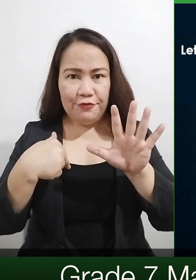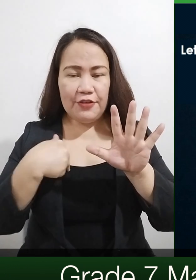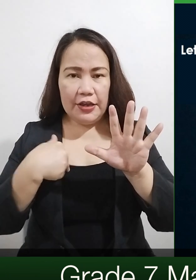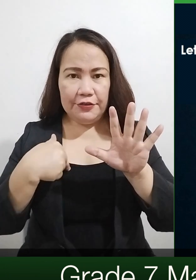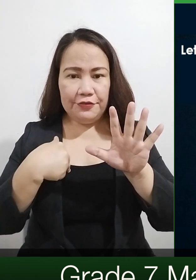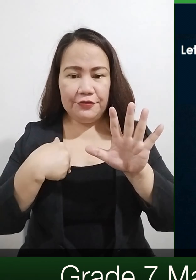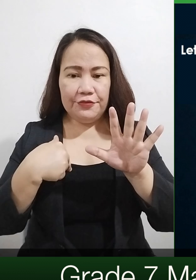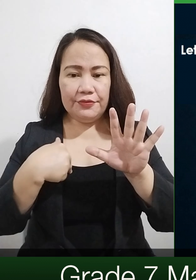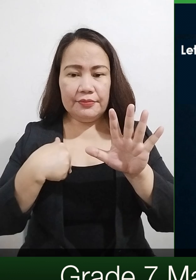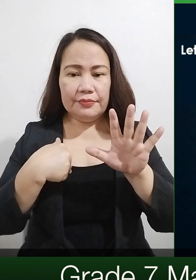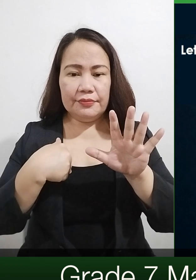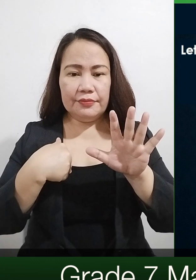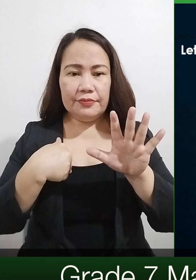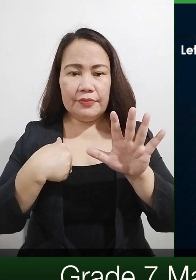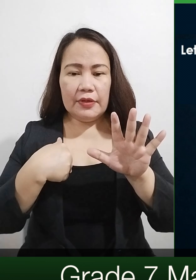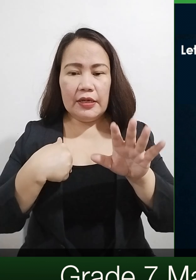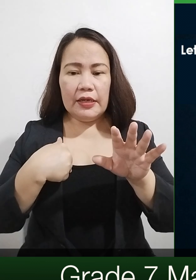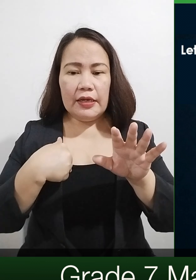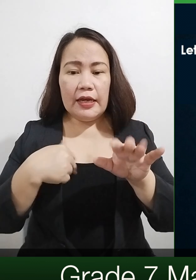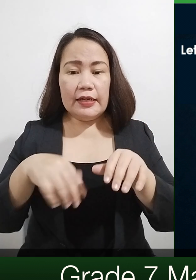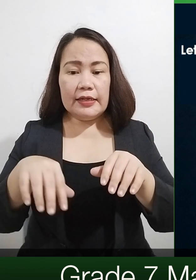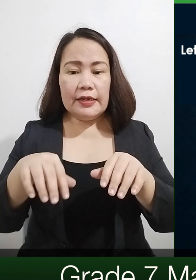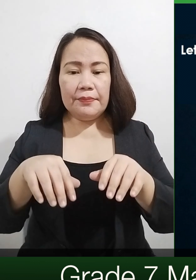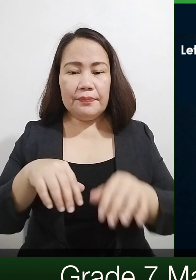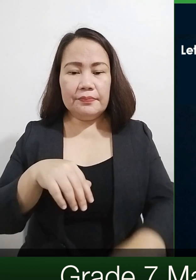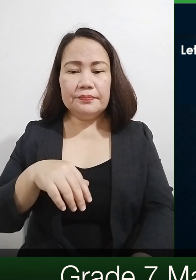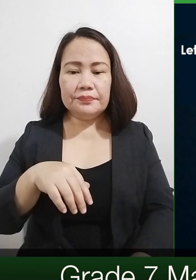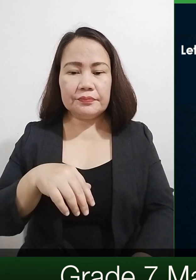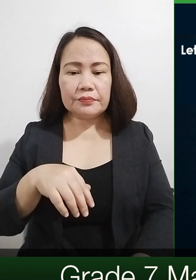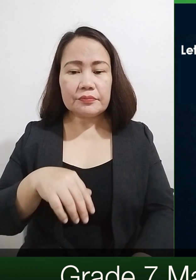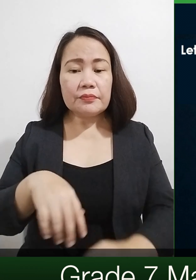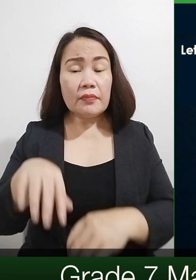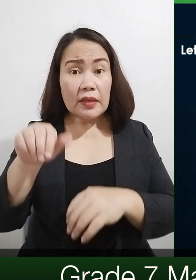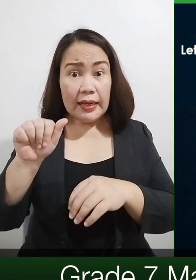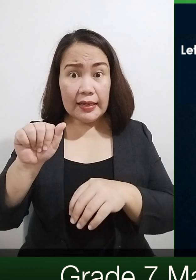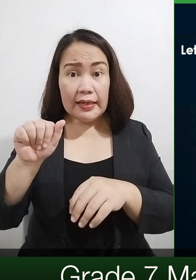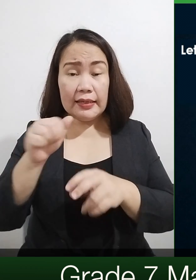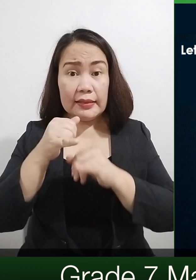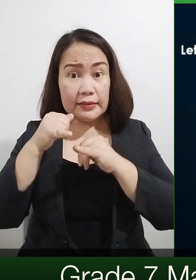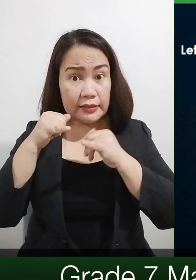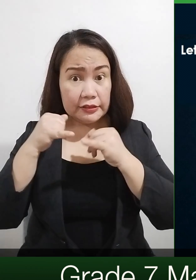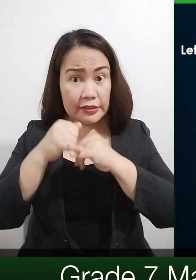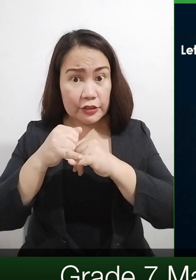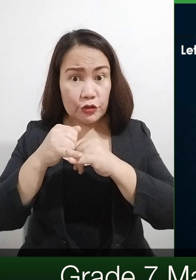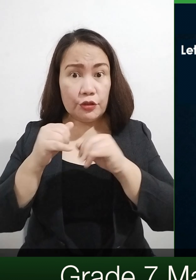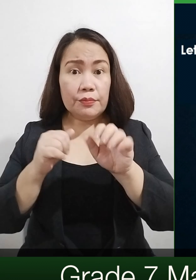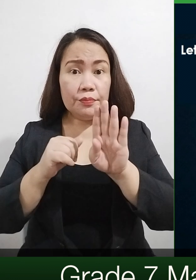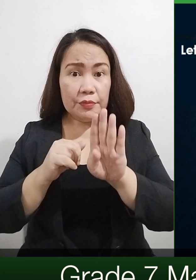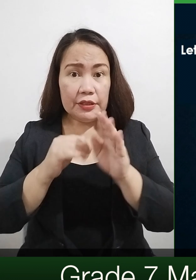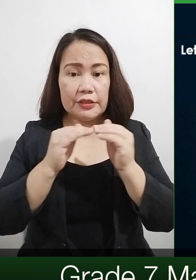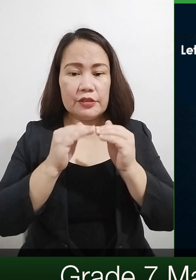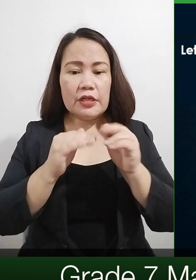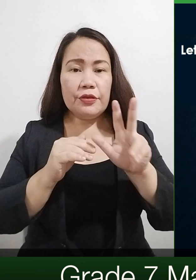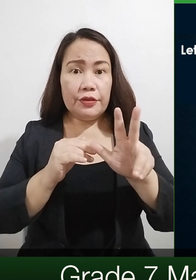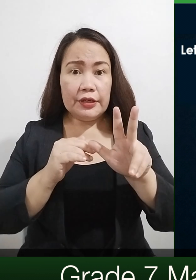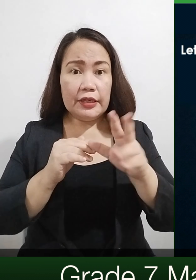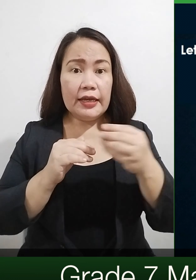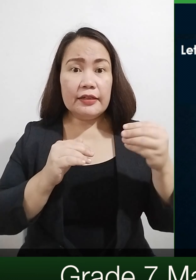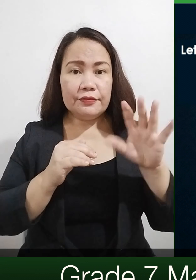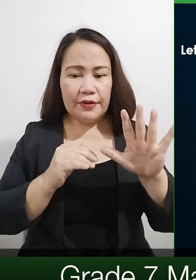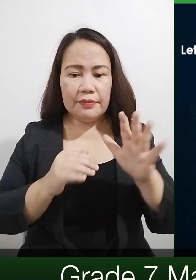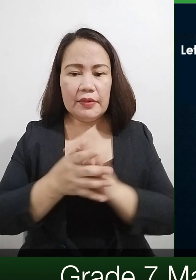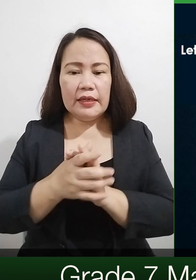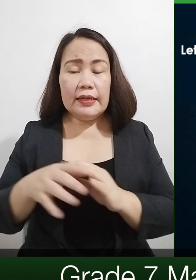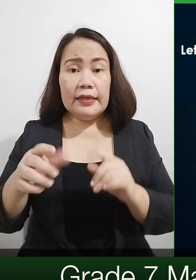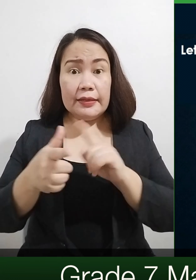the answer is 3, 5. Okay? And then, just copy the elements of set C. We have